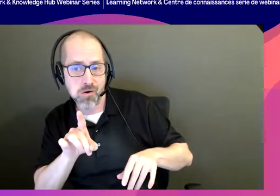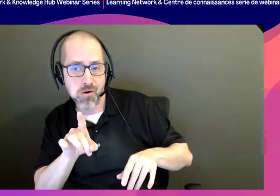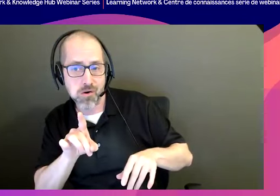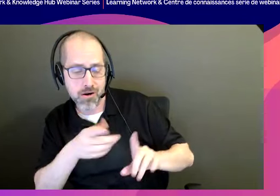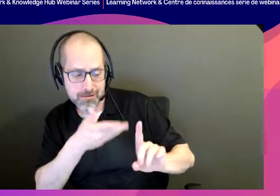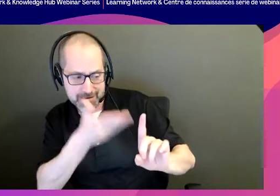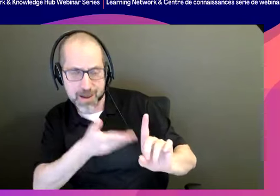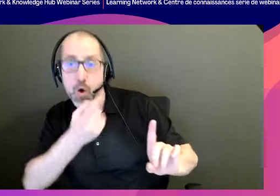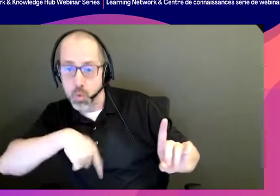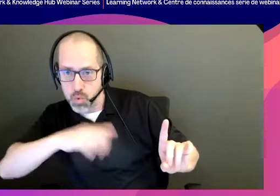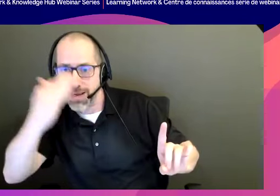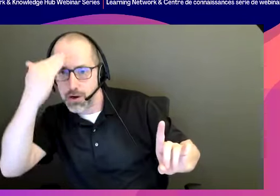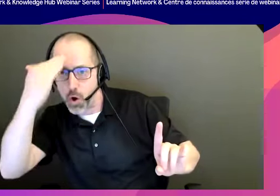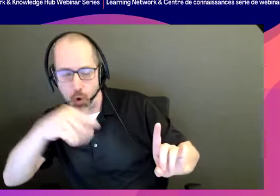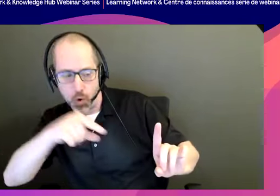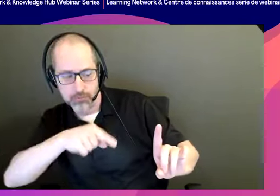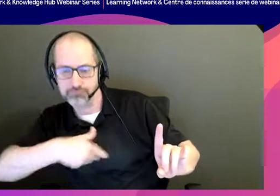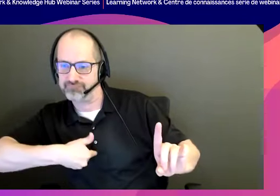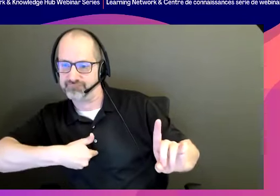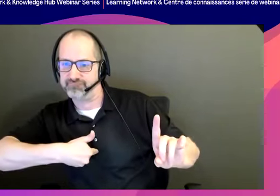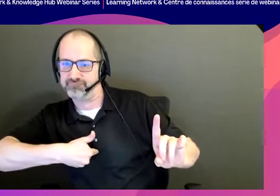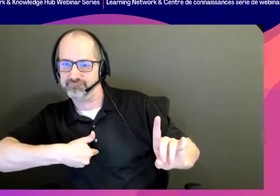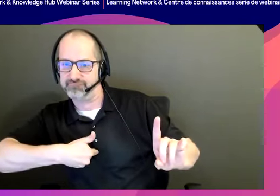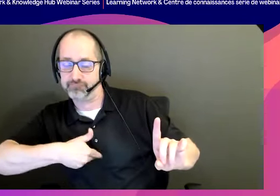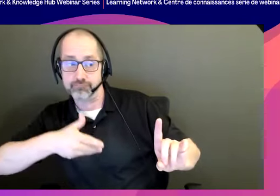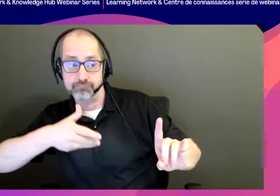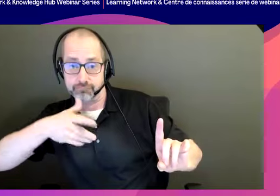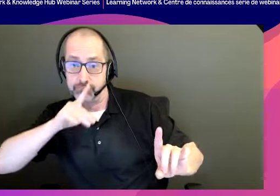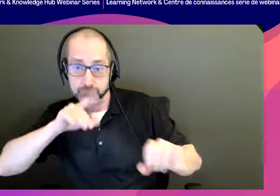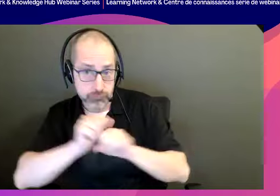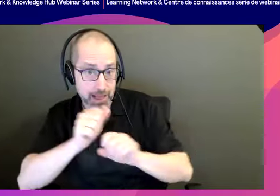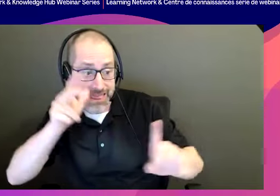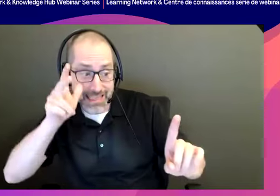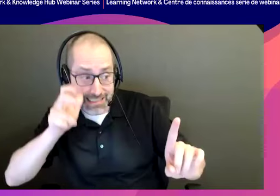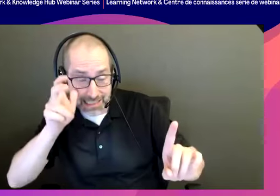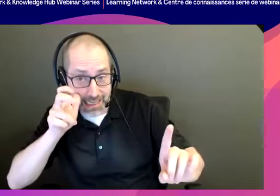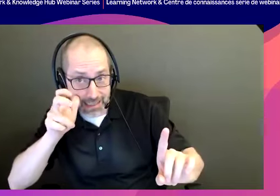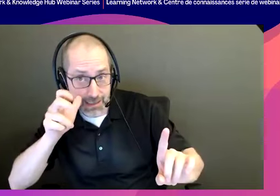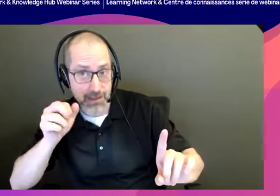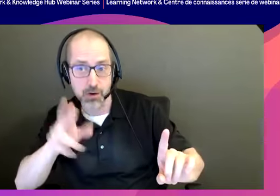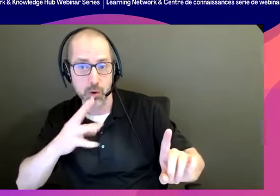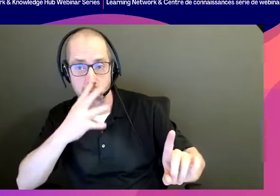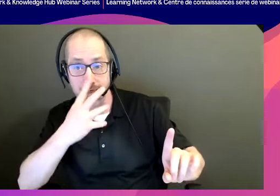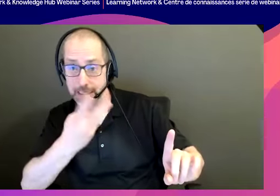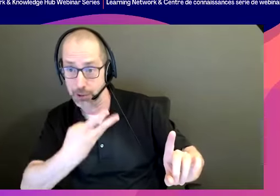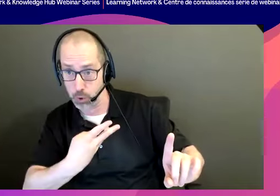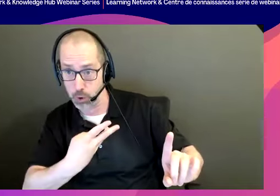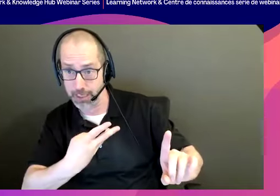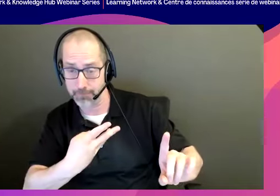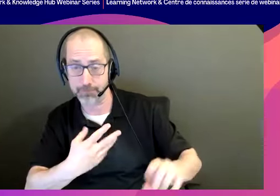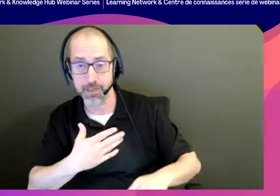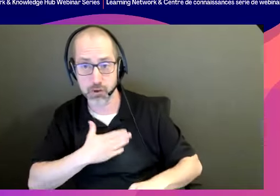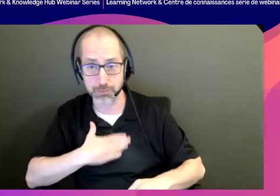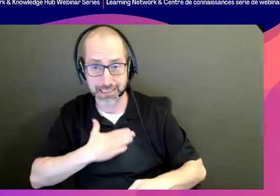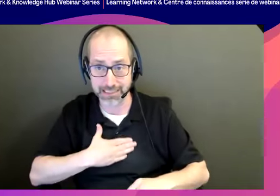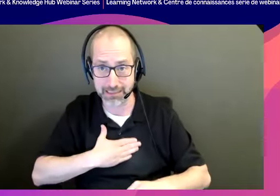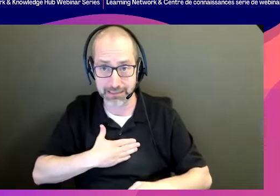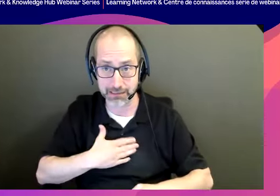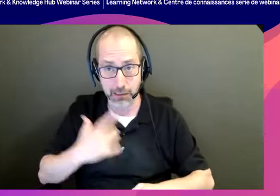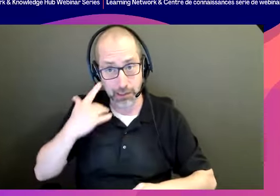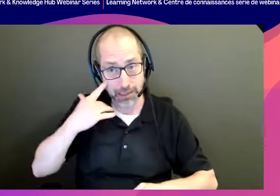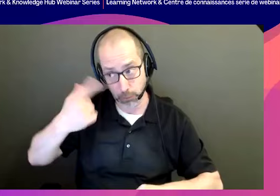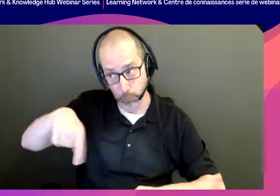you're actually there actively listening to us. So please don't treat us like we're dumb. Just talk to us